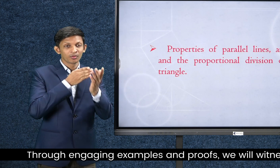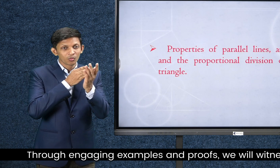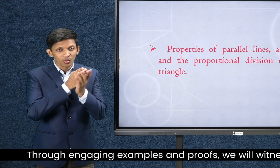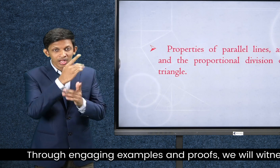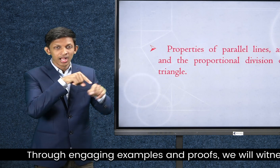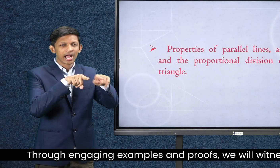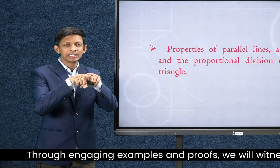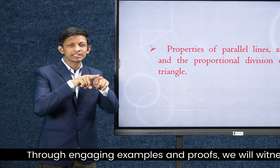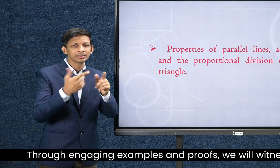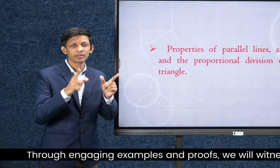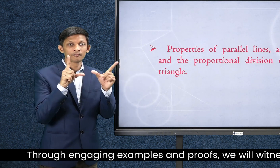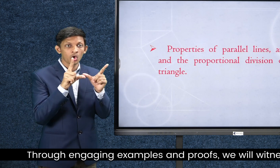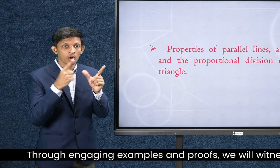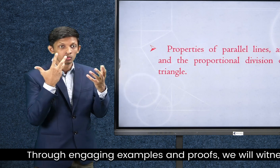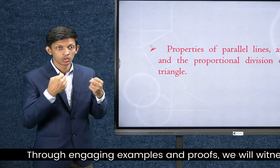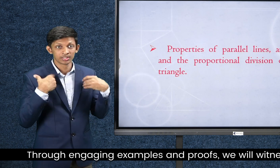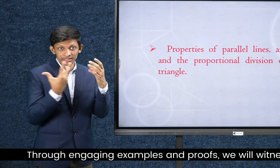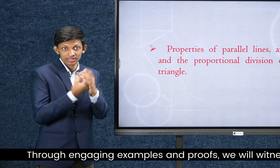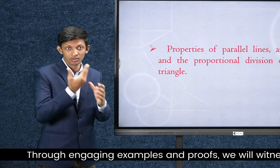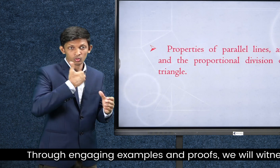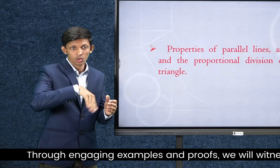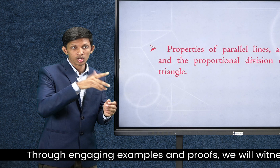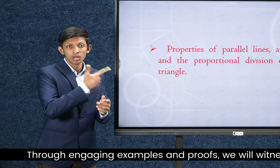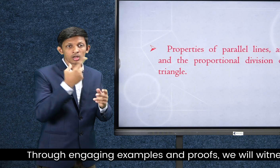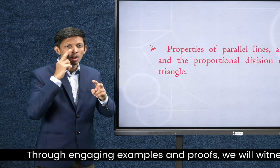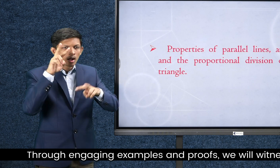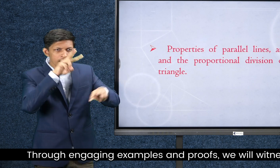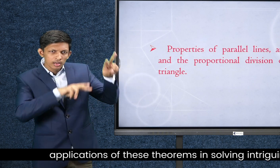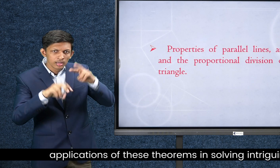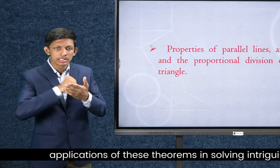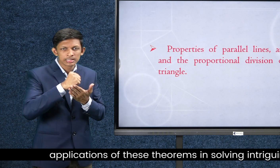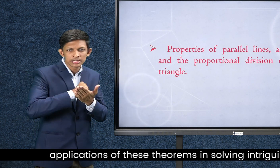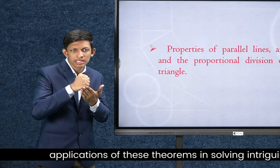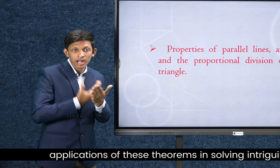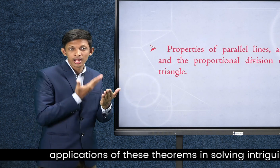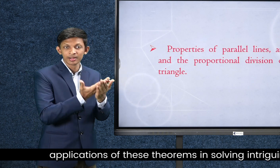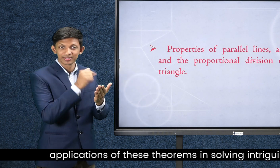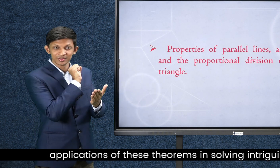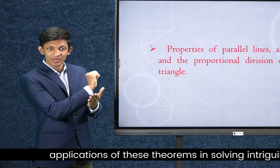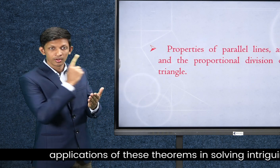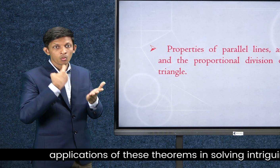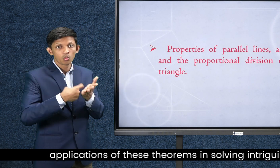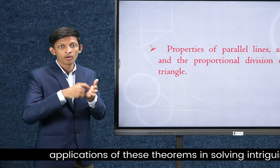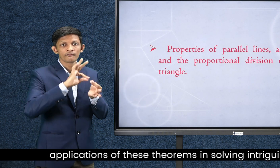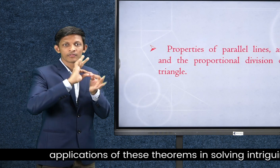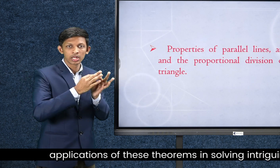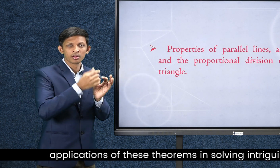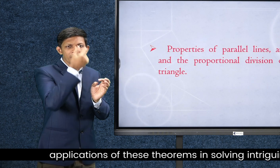Through engaging examples and proofs, we will witness the practical applications of these theorems in solving intriguing